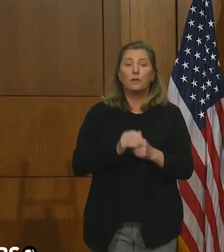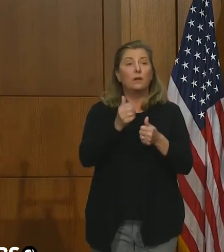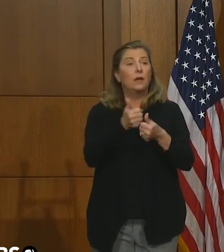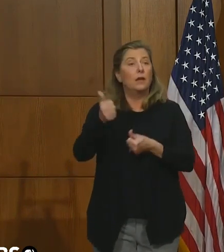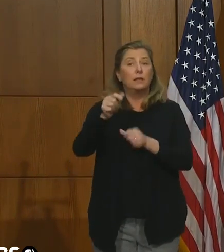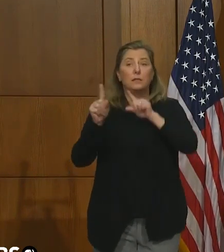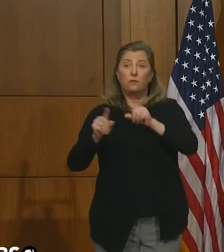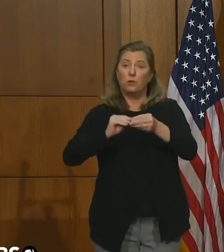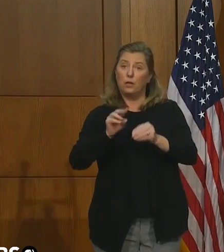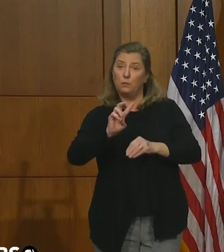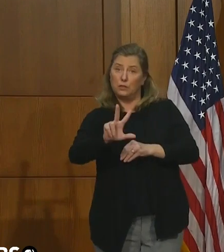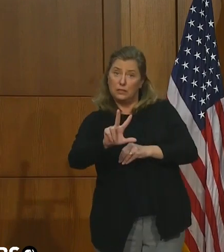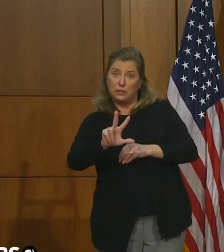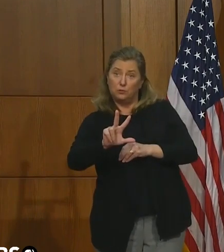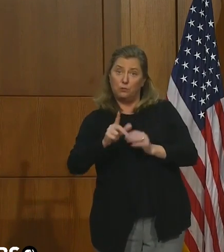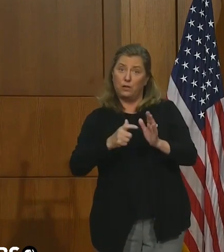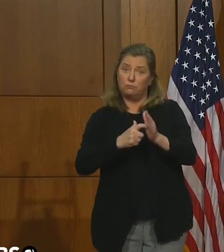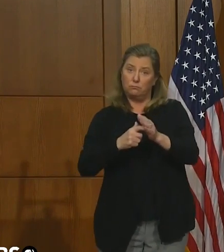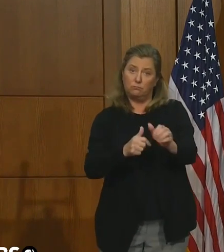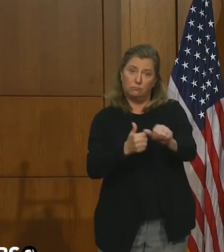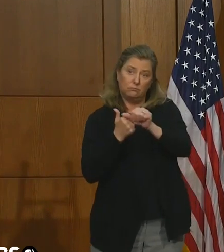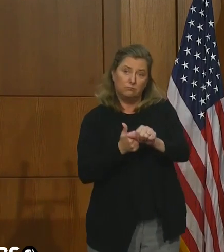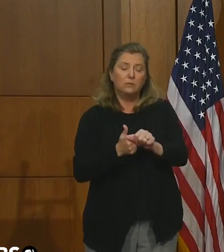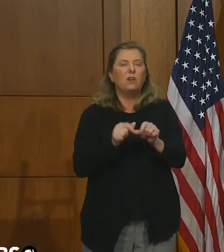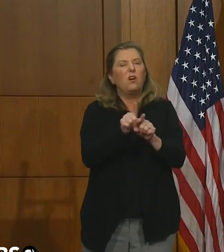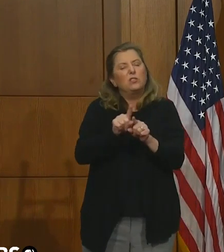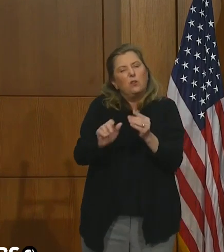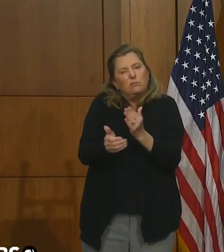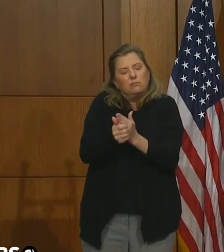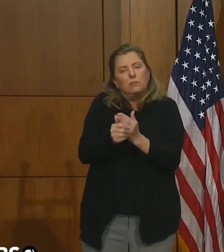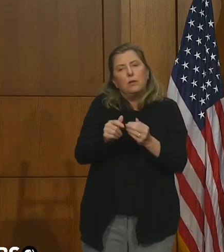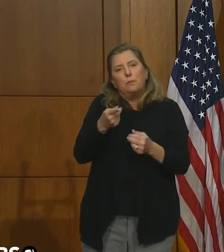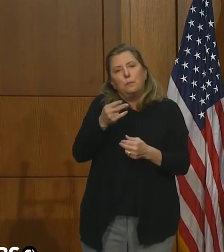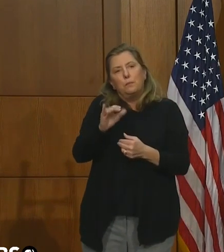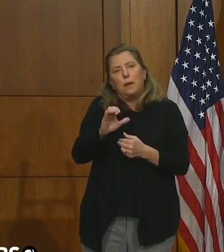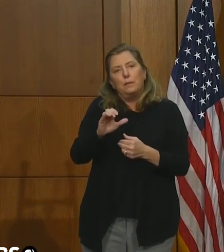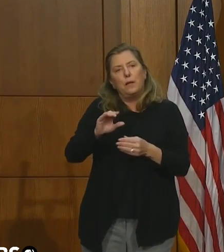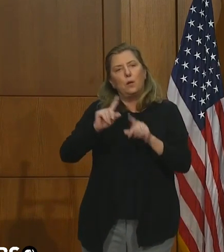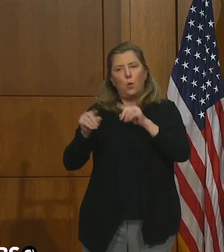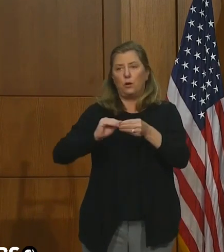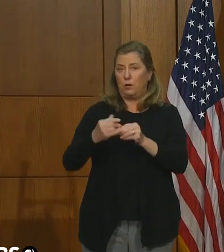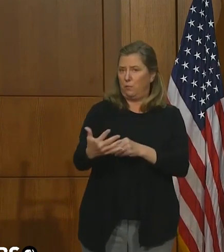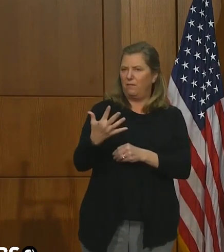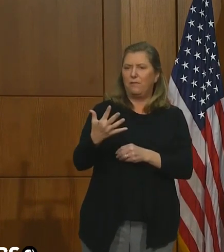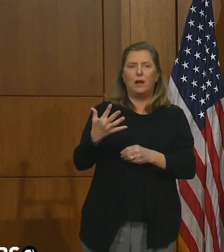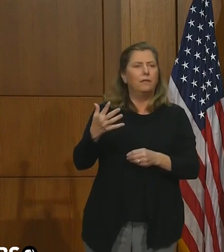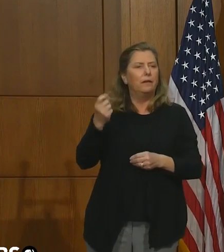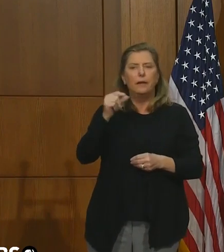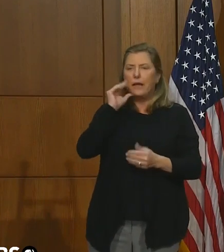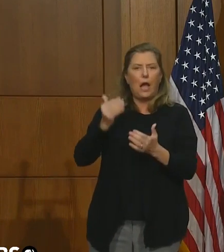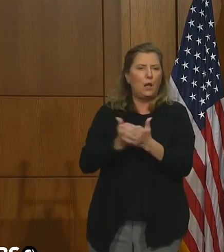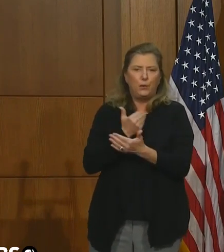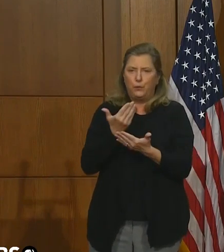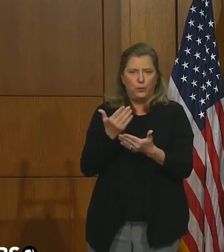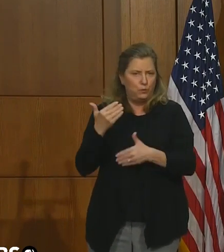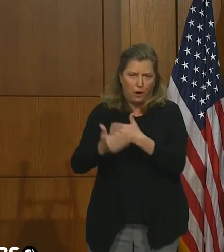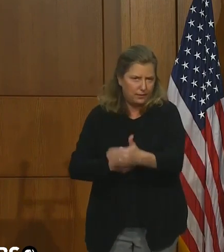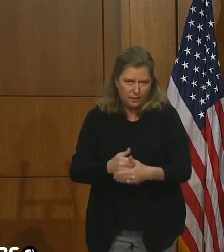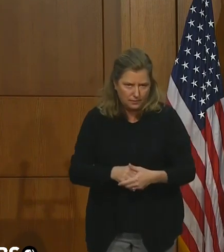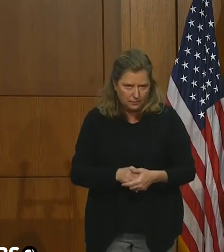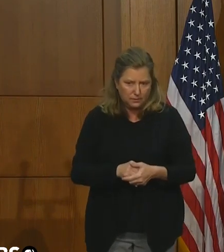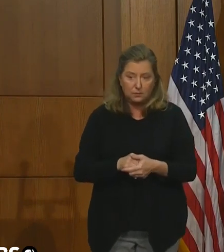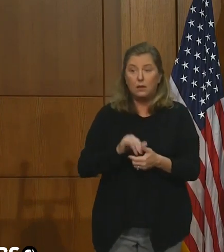Order 633, which is also Amended Order of Public Health Emergency 5, is not a new process. It